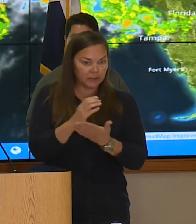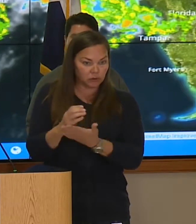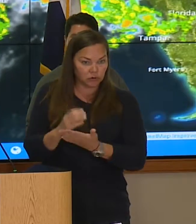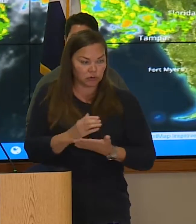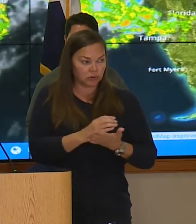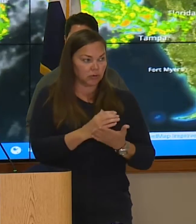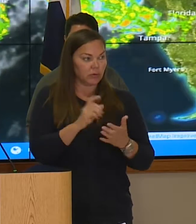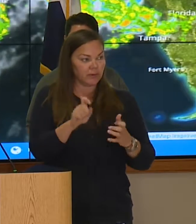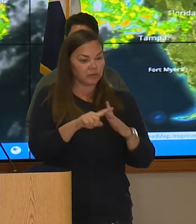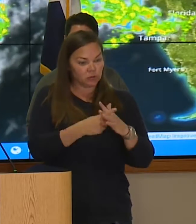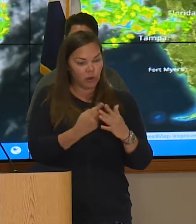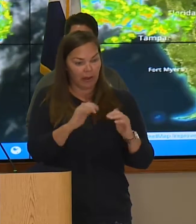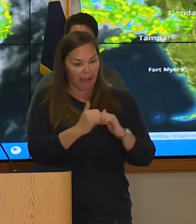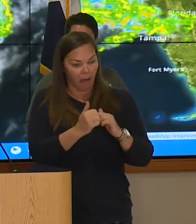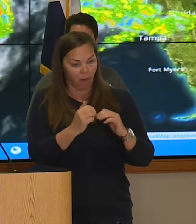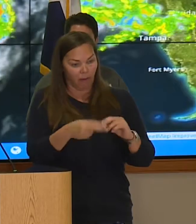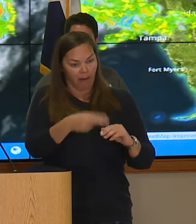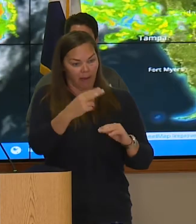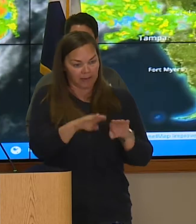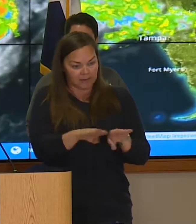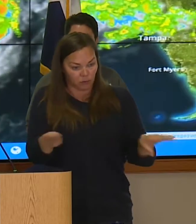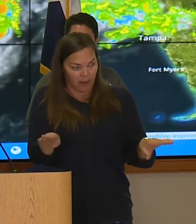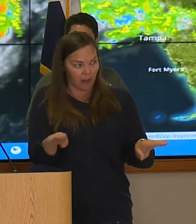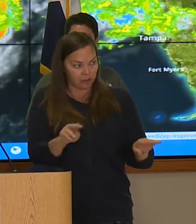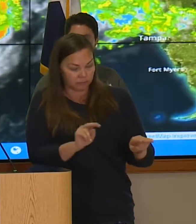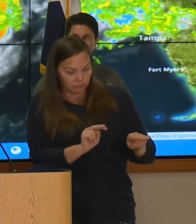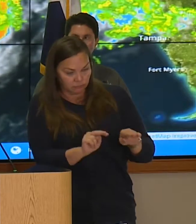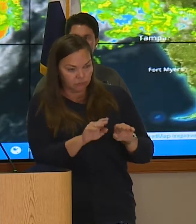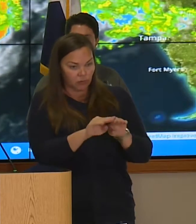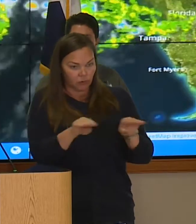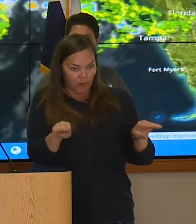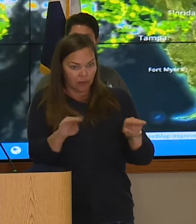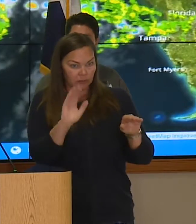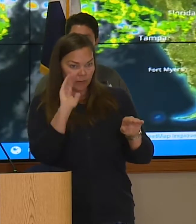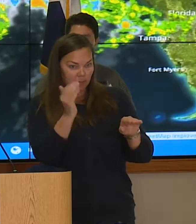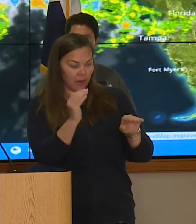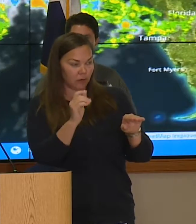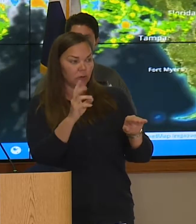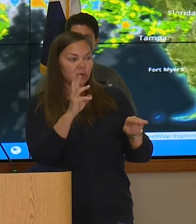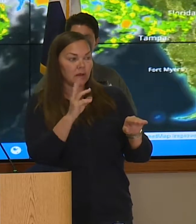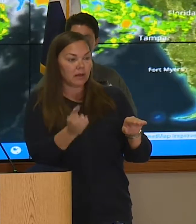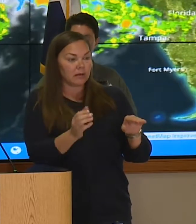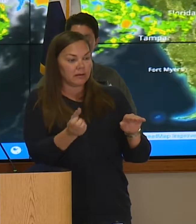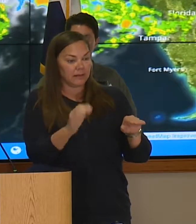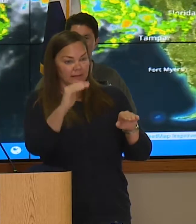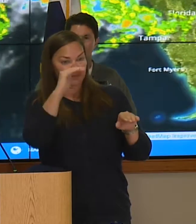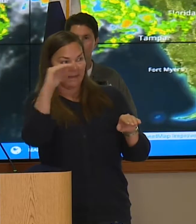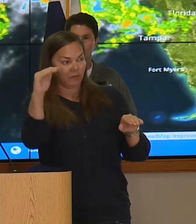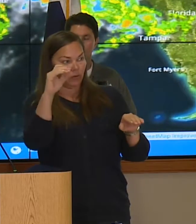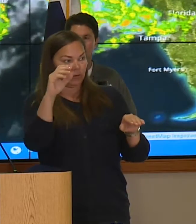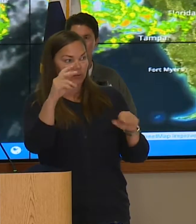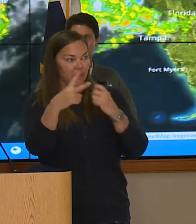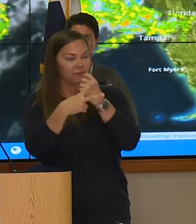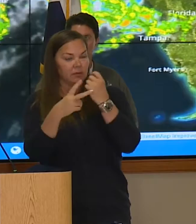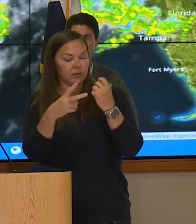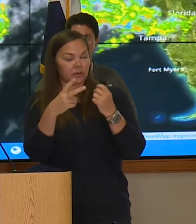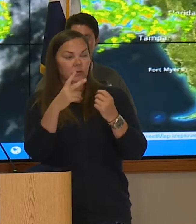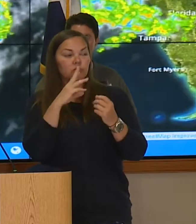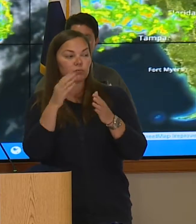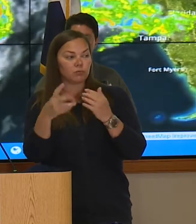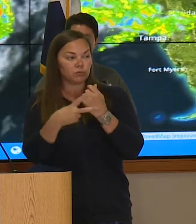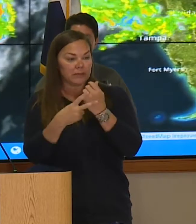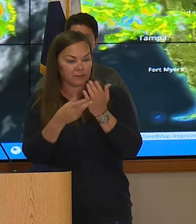start. How high is the ground? You compare the ground to what the reservoir level is. So if the ground is 108